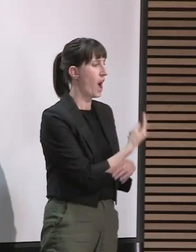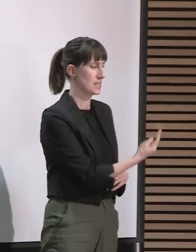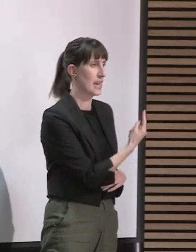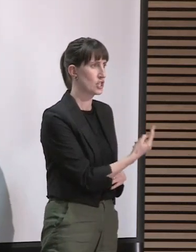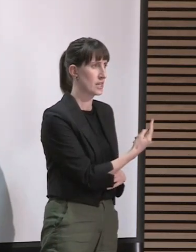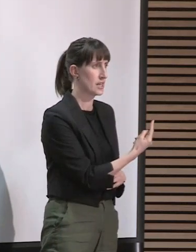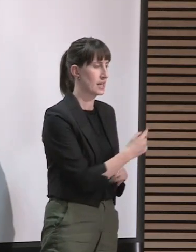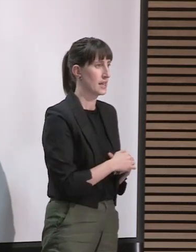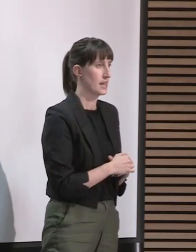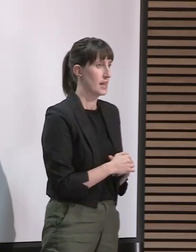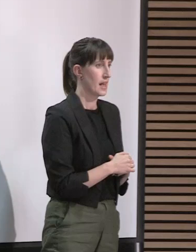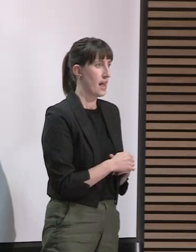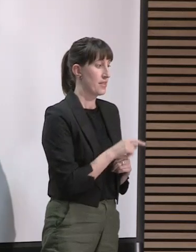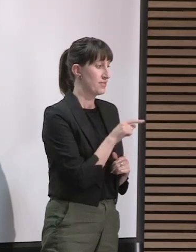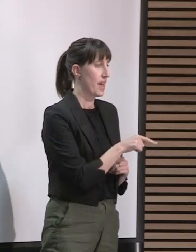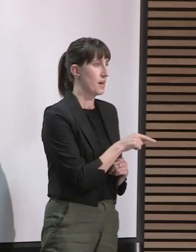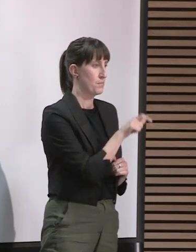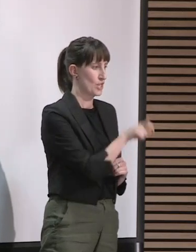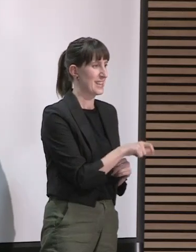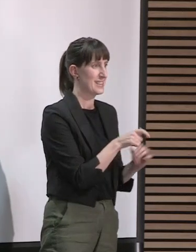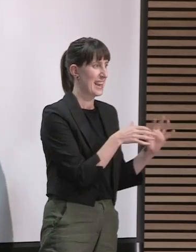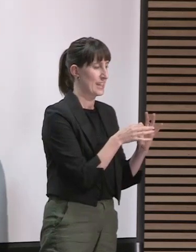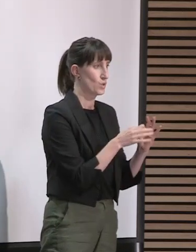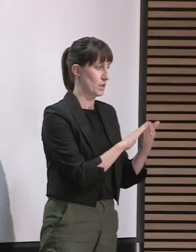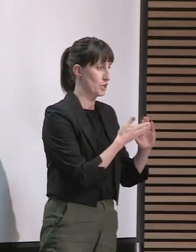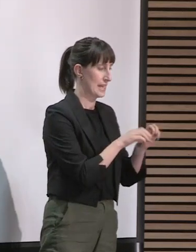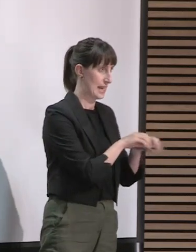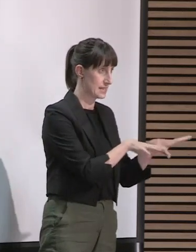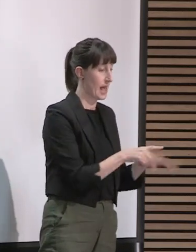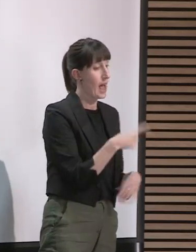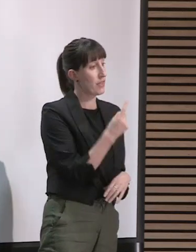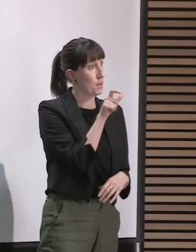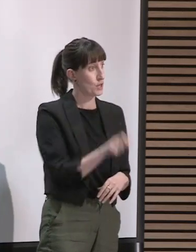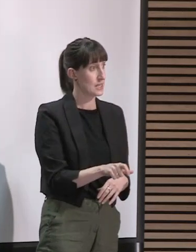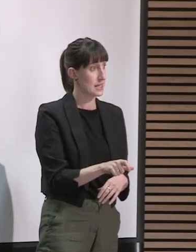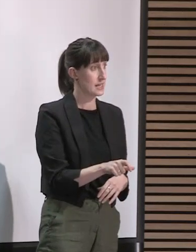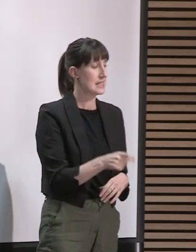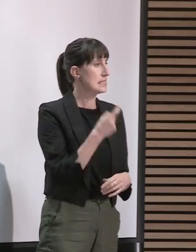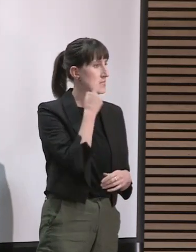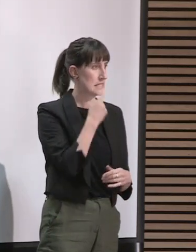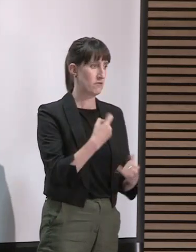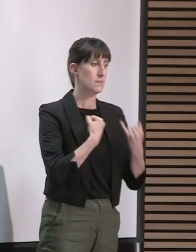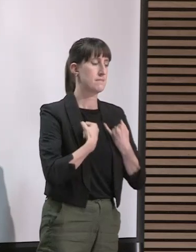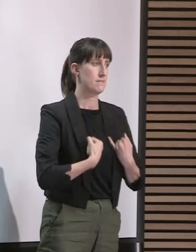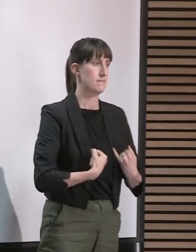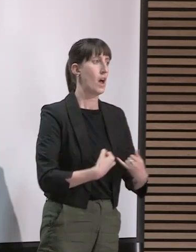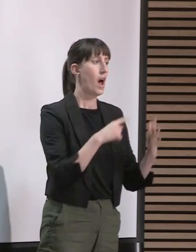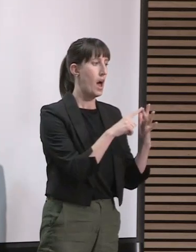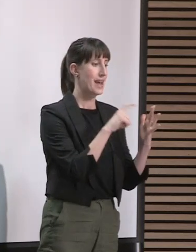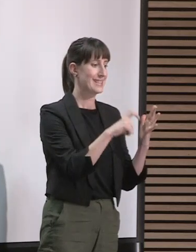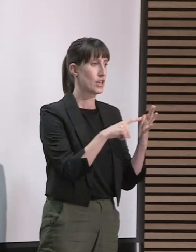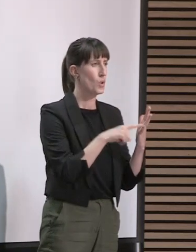and that is connected to community cluster. 1 is critical in ICU, and that is a community case that is still